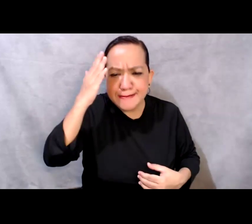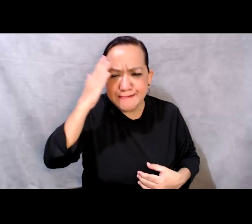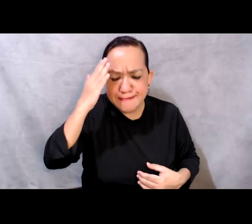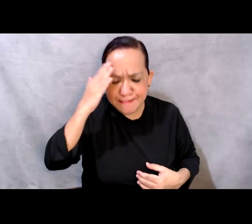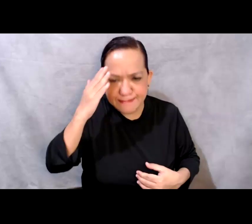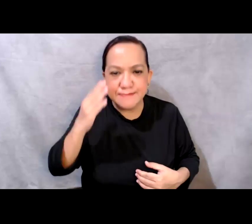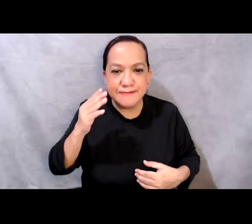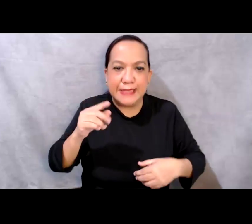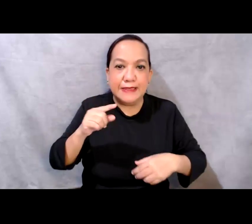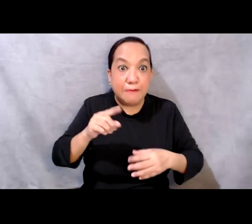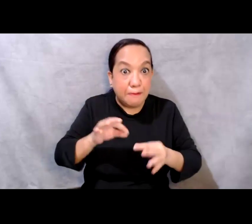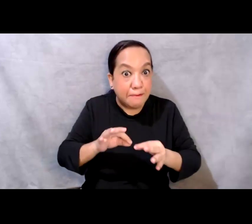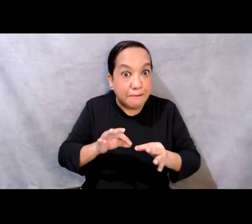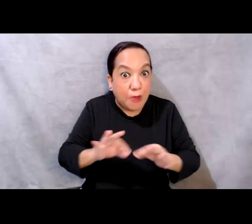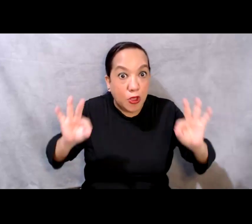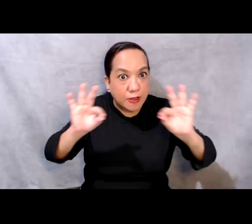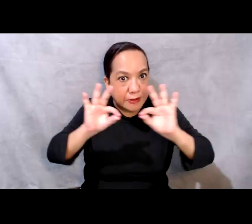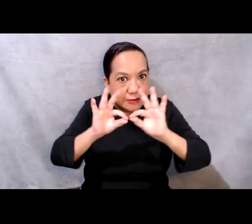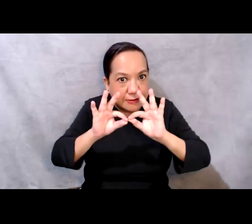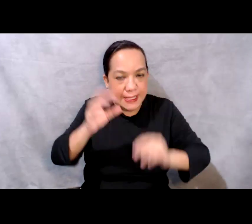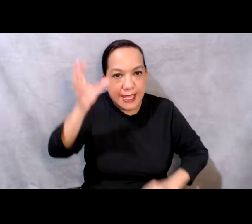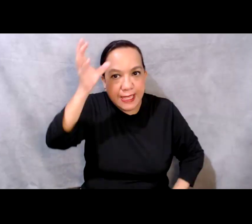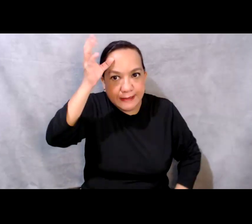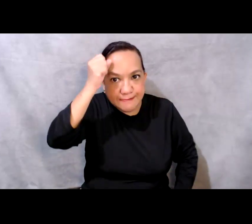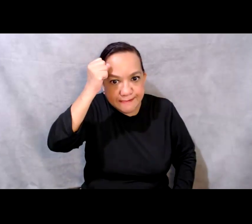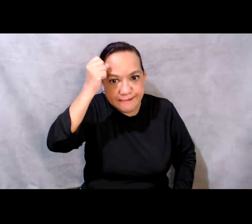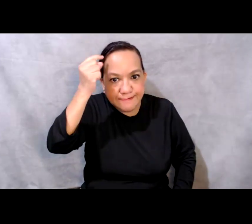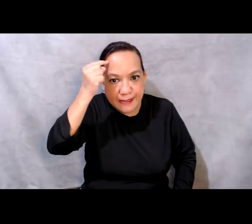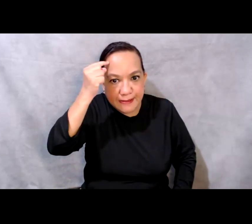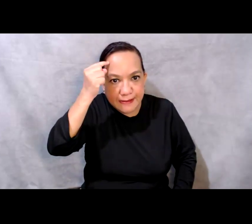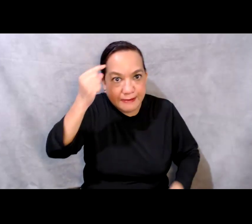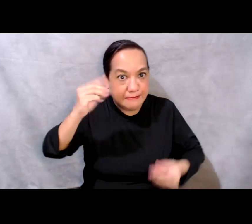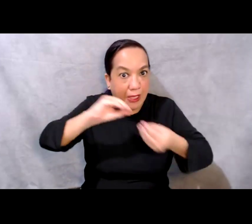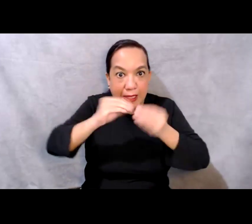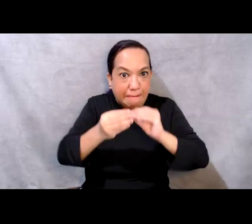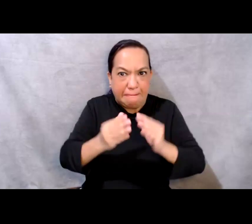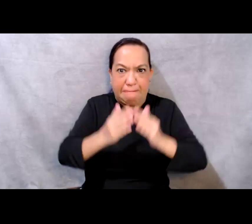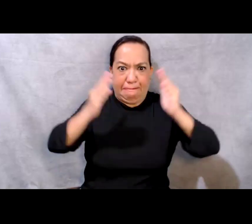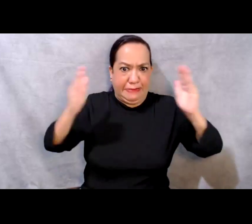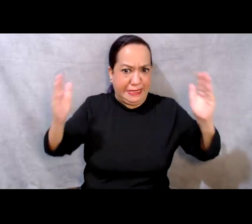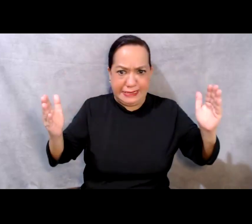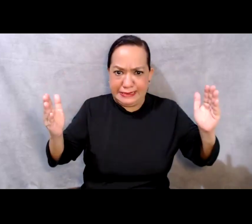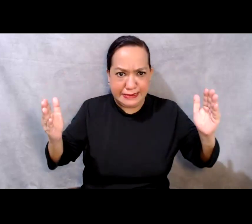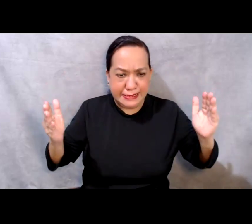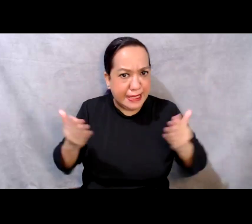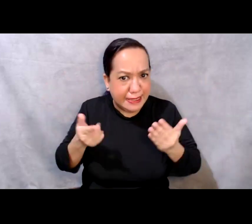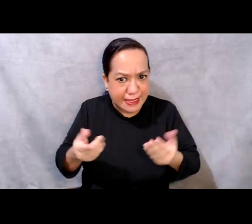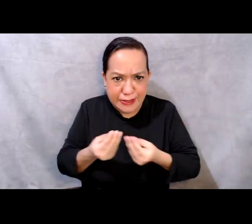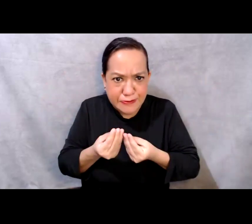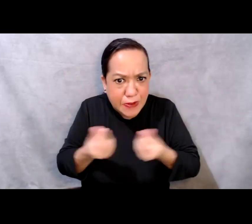The whole purpose of dispute resolution and problem solving is based on the